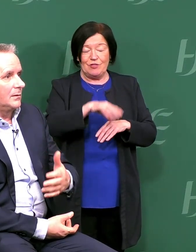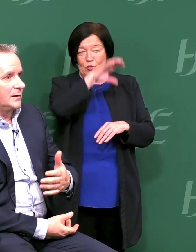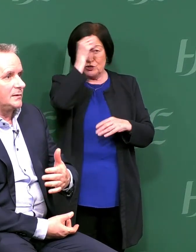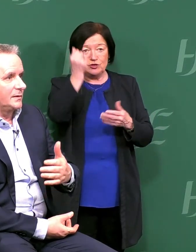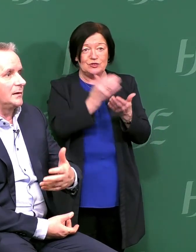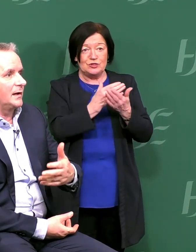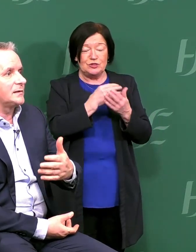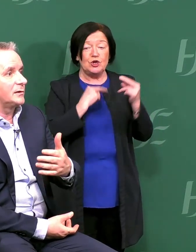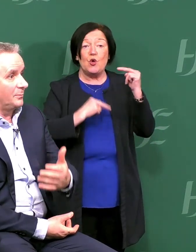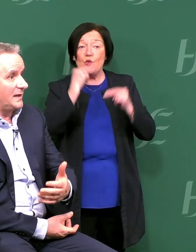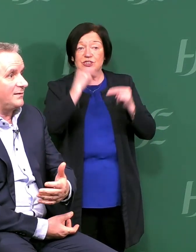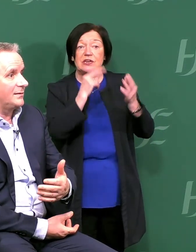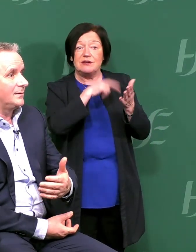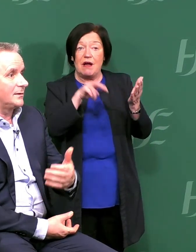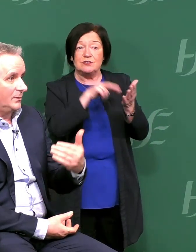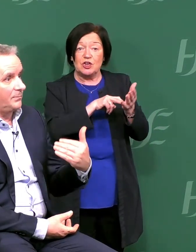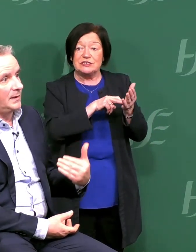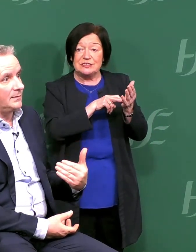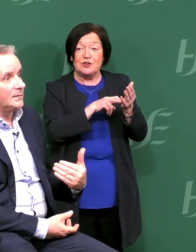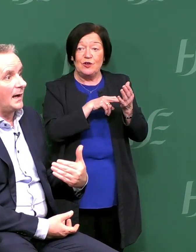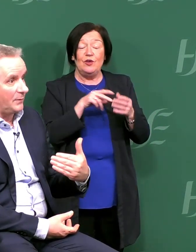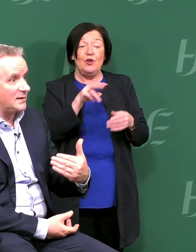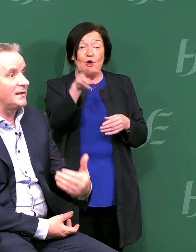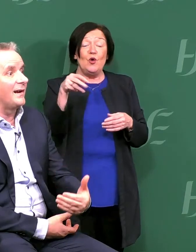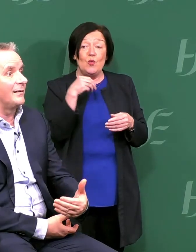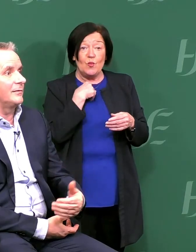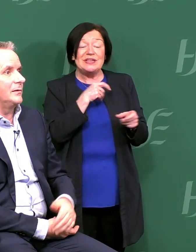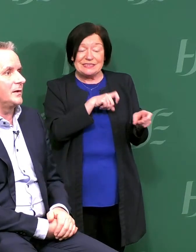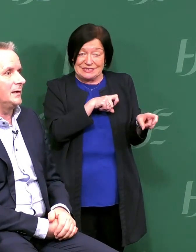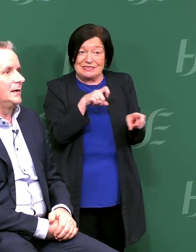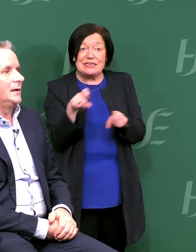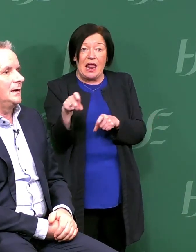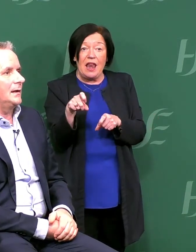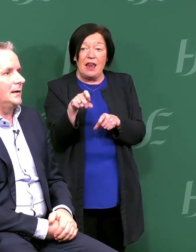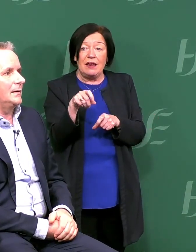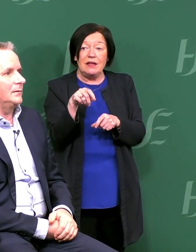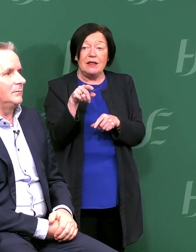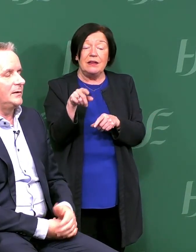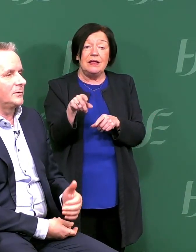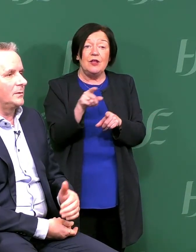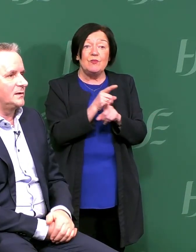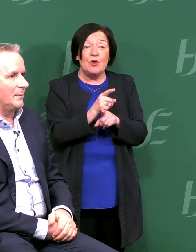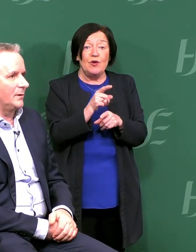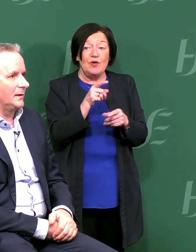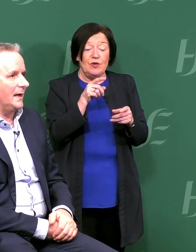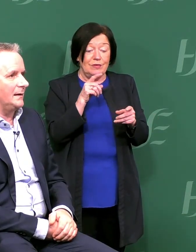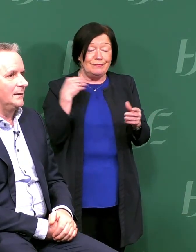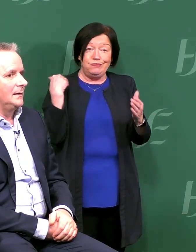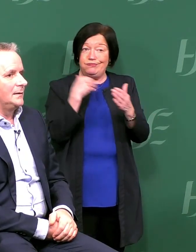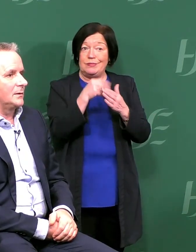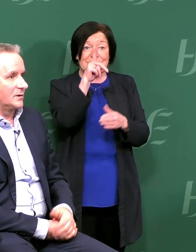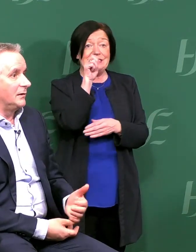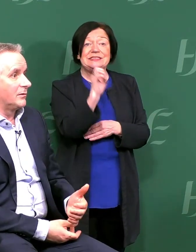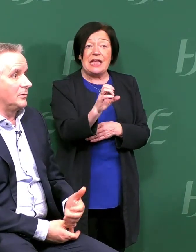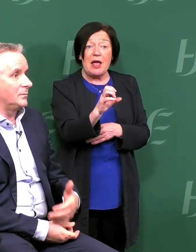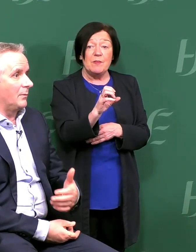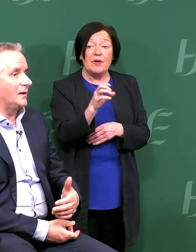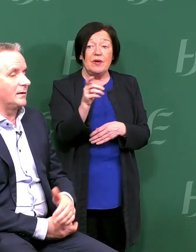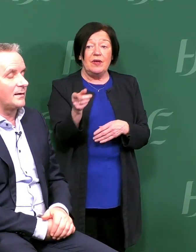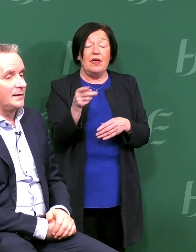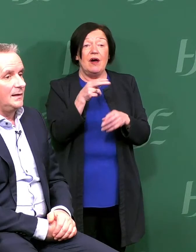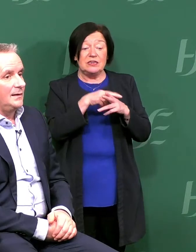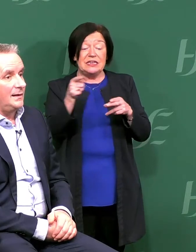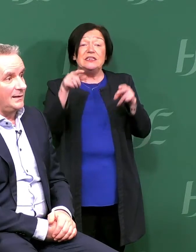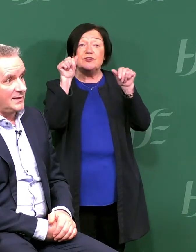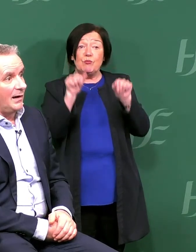consultant negotiation contracts to complete. So we've been, and we still are recruiting right throughout December again. So we're still recruiting, not